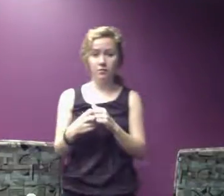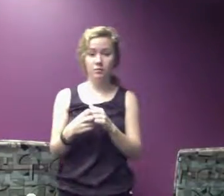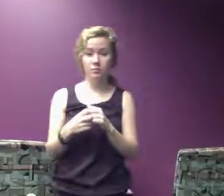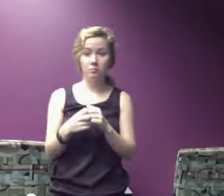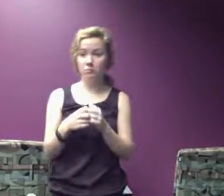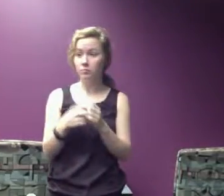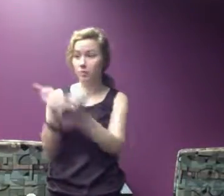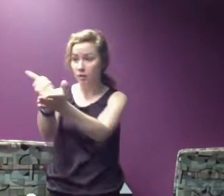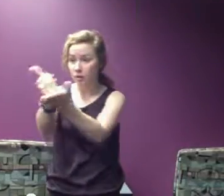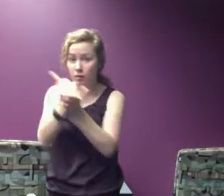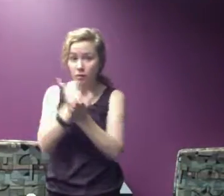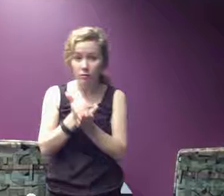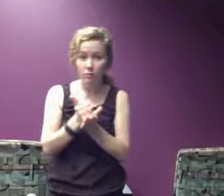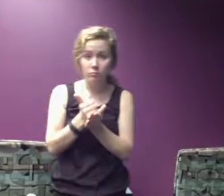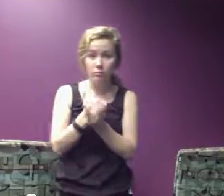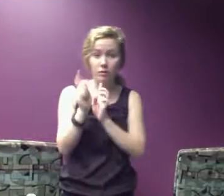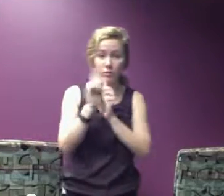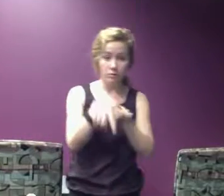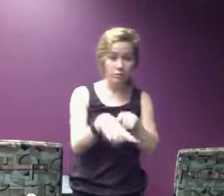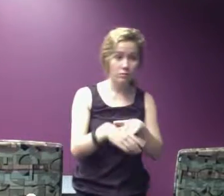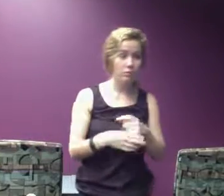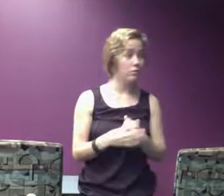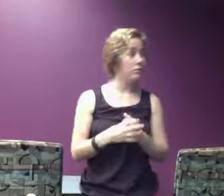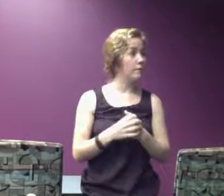Alright, so now we're going to review